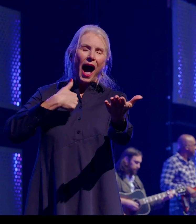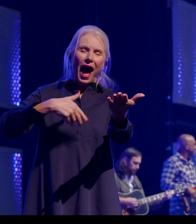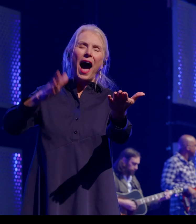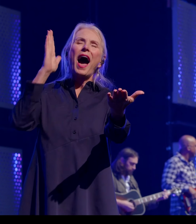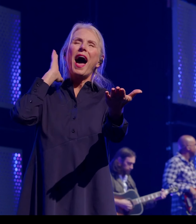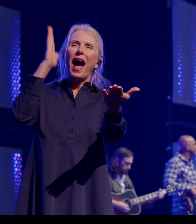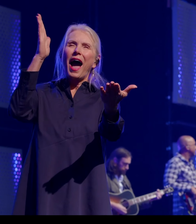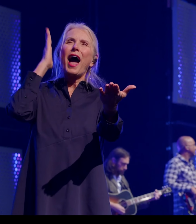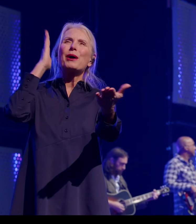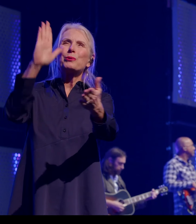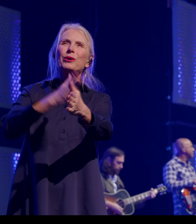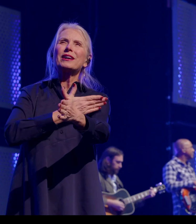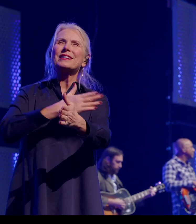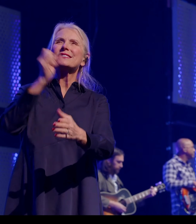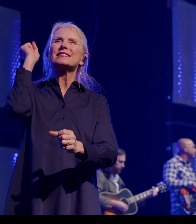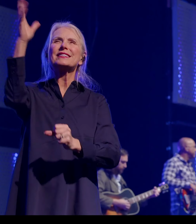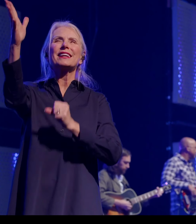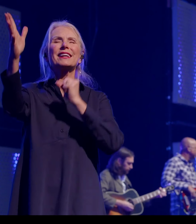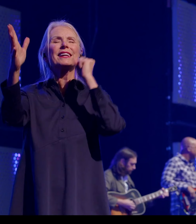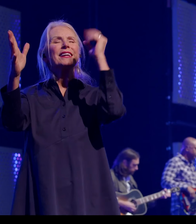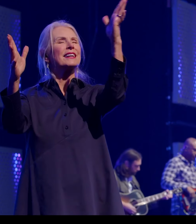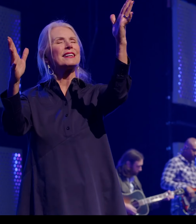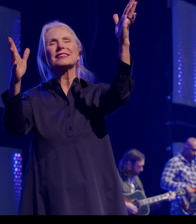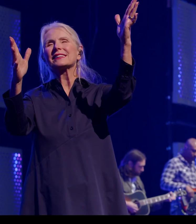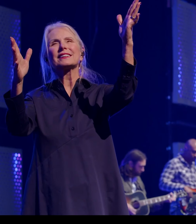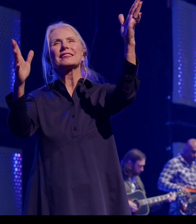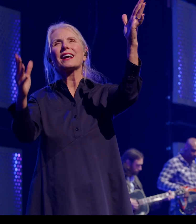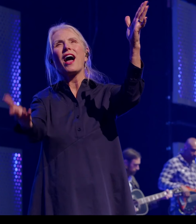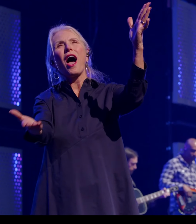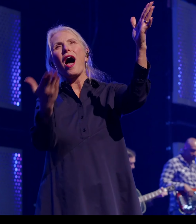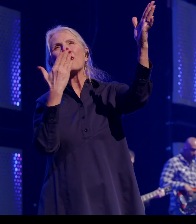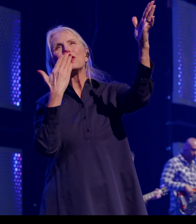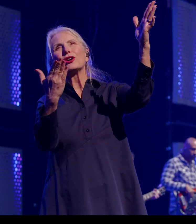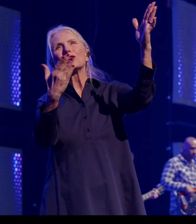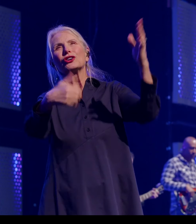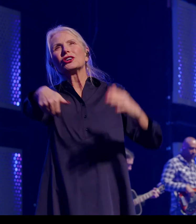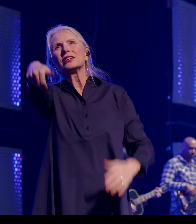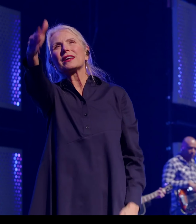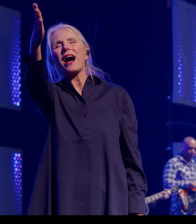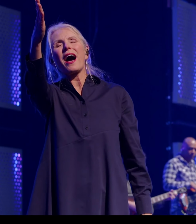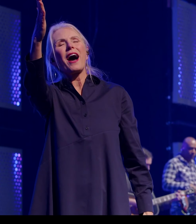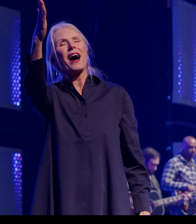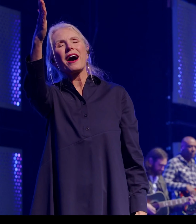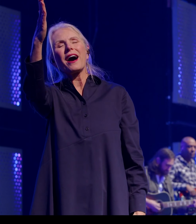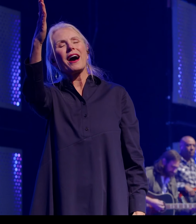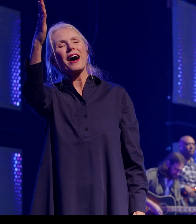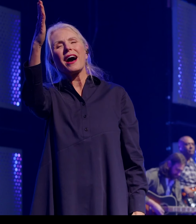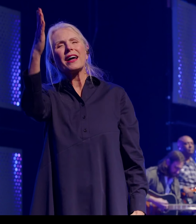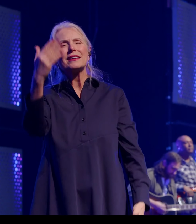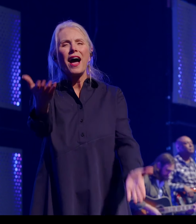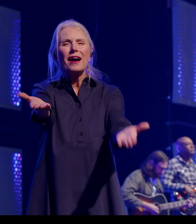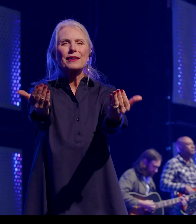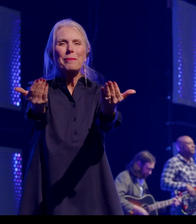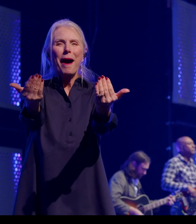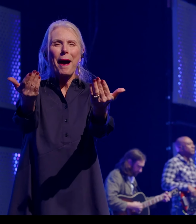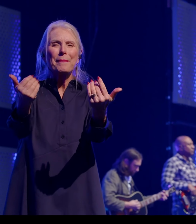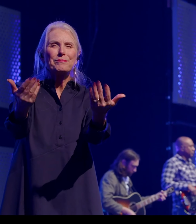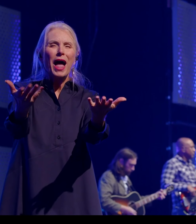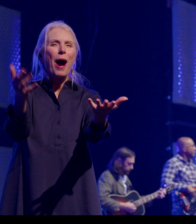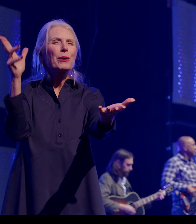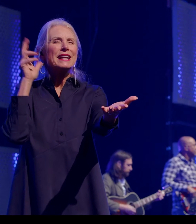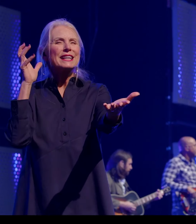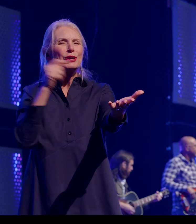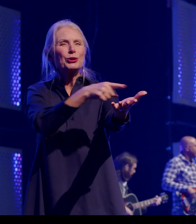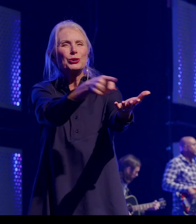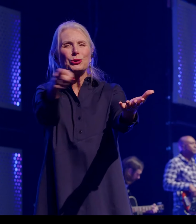breathing, I will sing of the goodness of God. Come on, help me lift that all over the room. See,